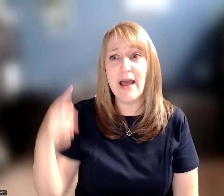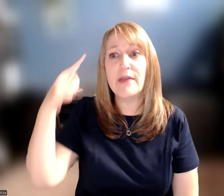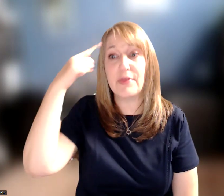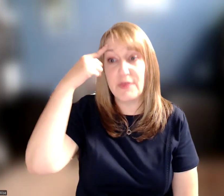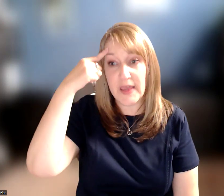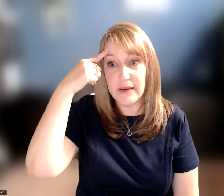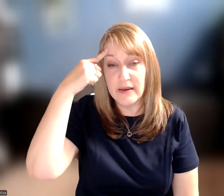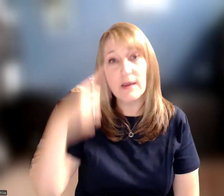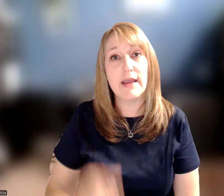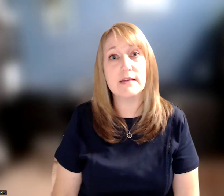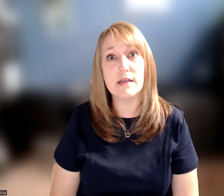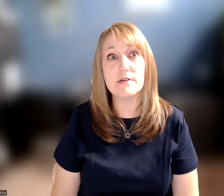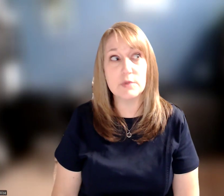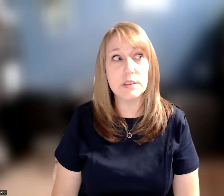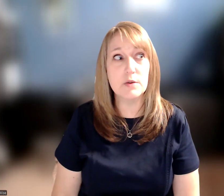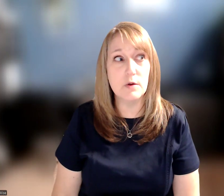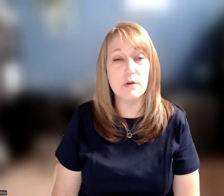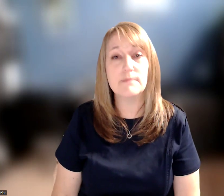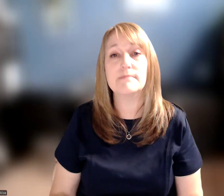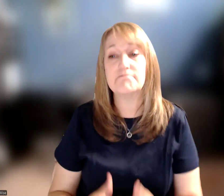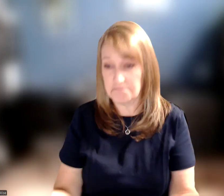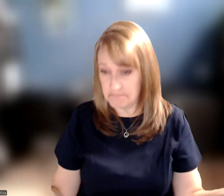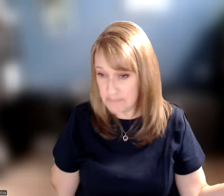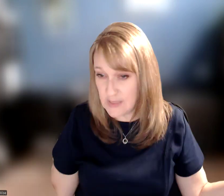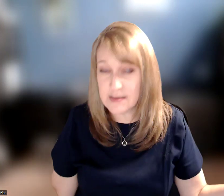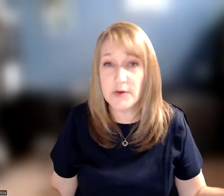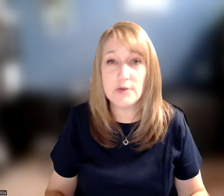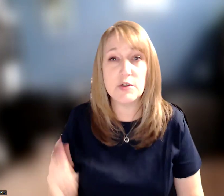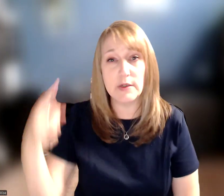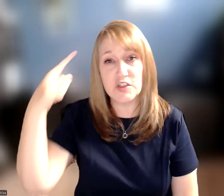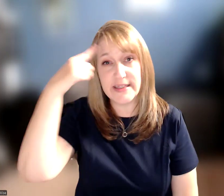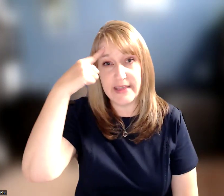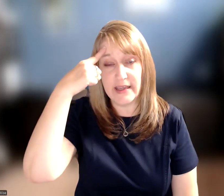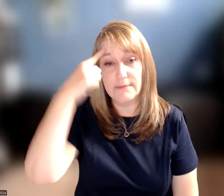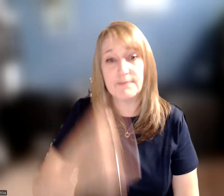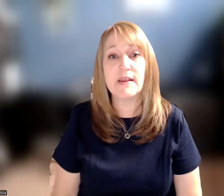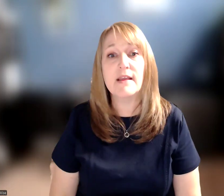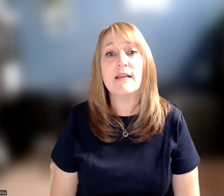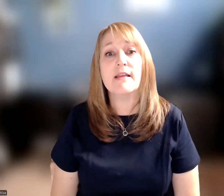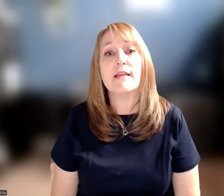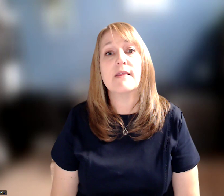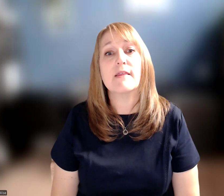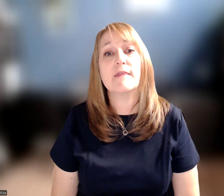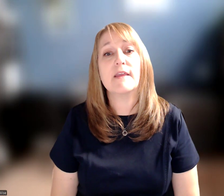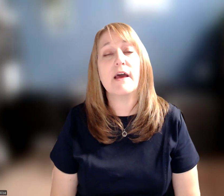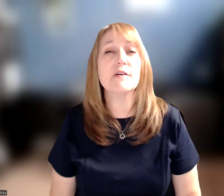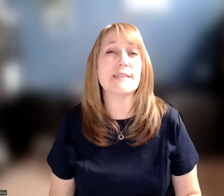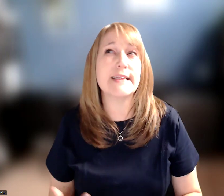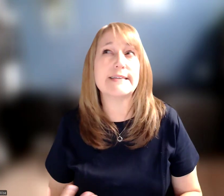I think ASL is really cool, that's how you do it. Just think. The other sign is to